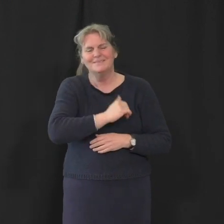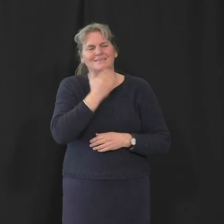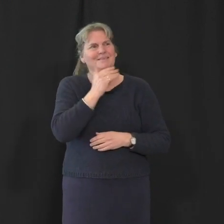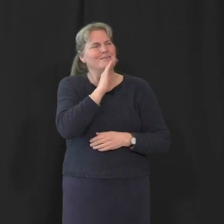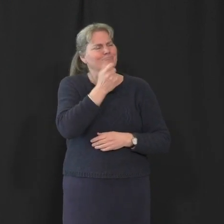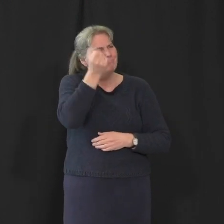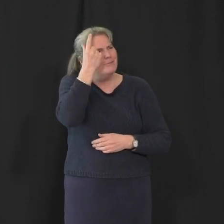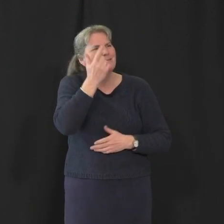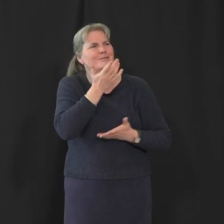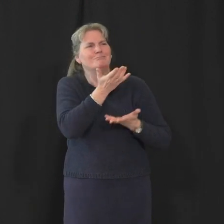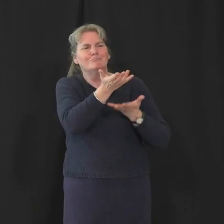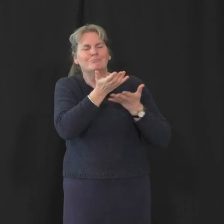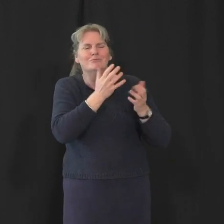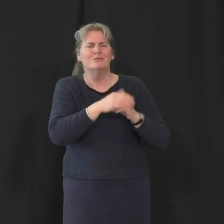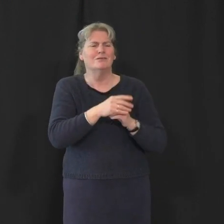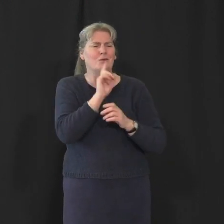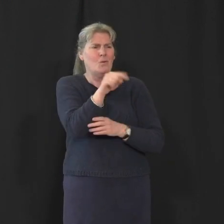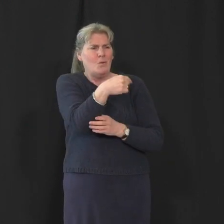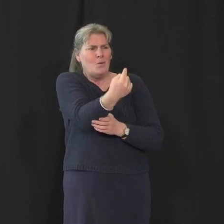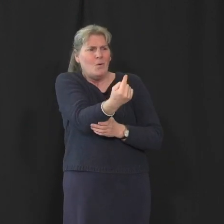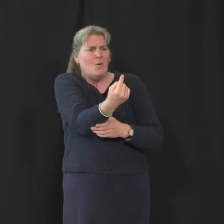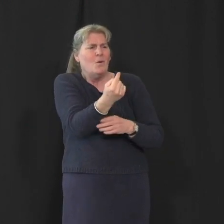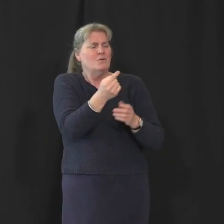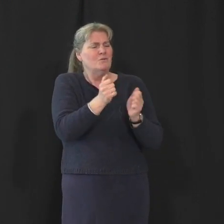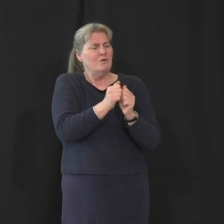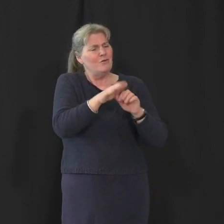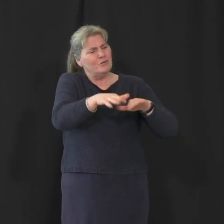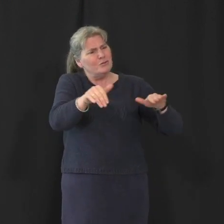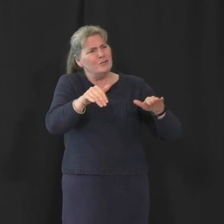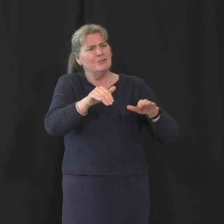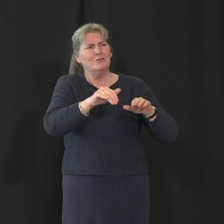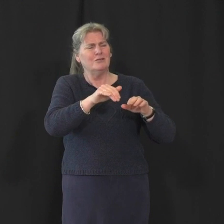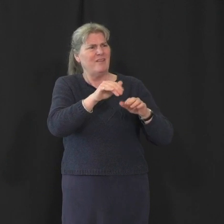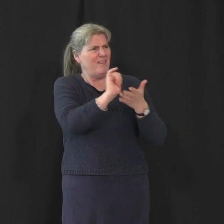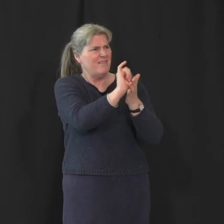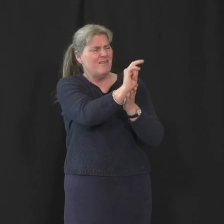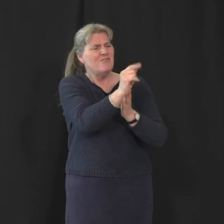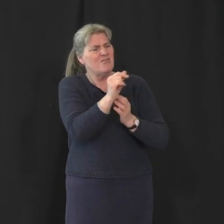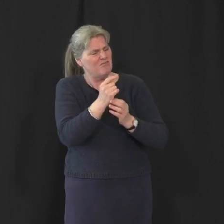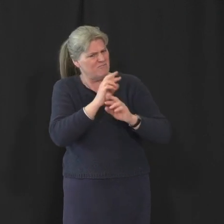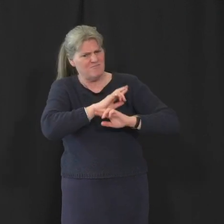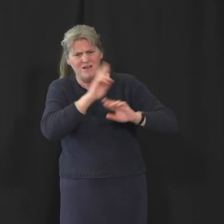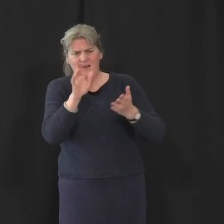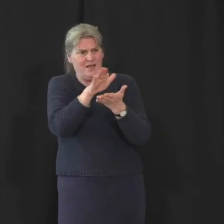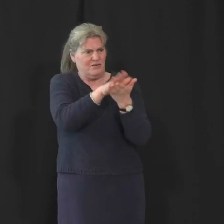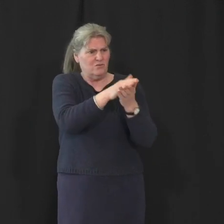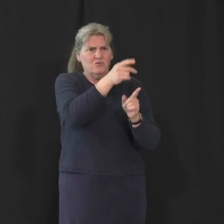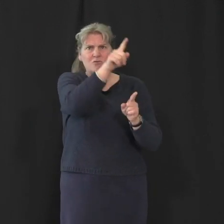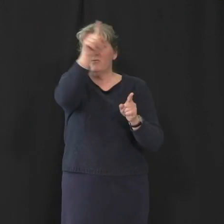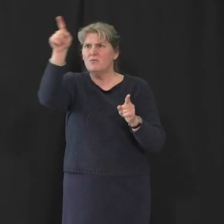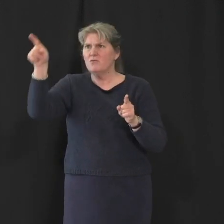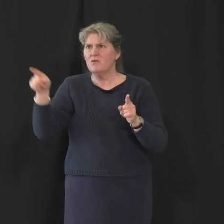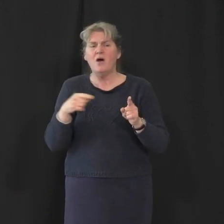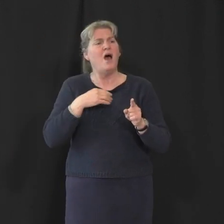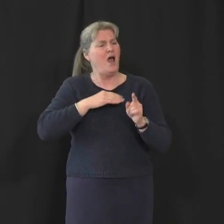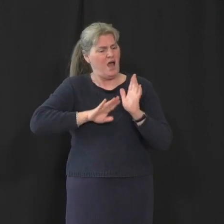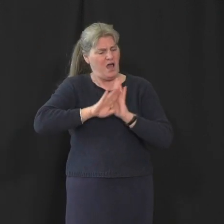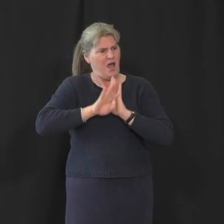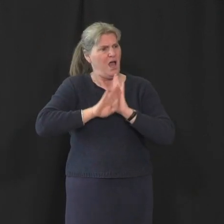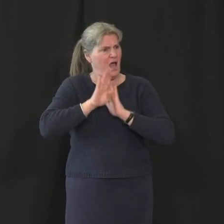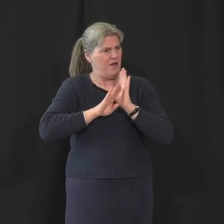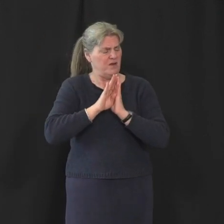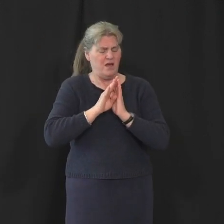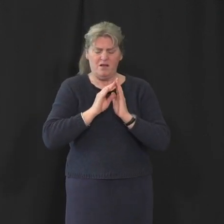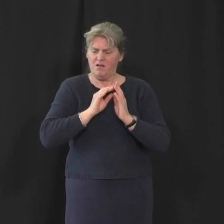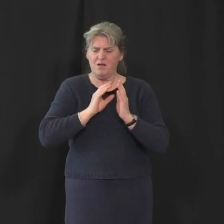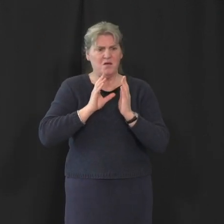you for your understanding. You're not alone when it comes to your child's education. Each school has developed alternative